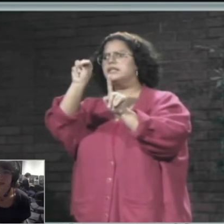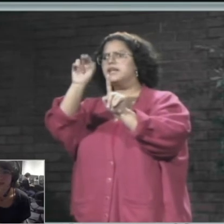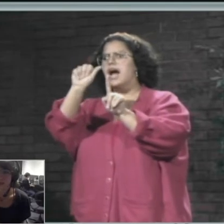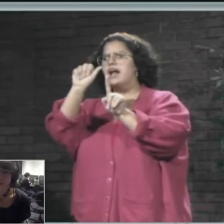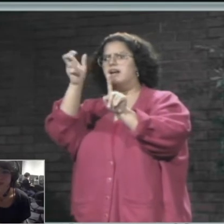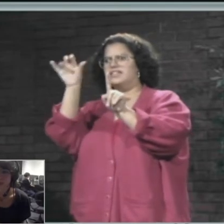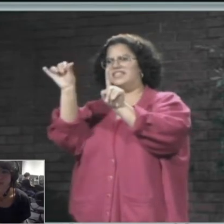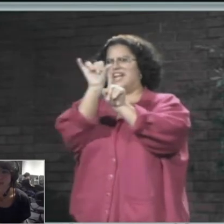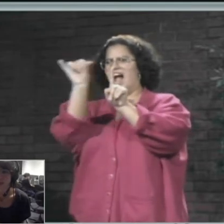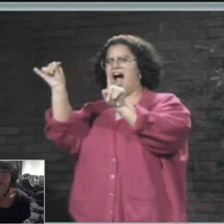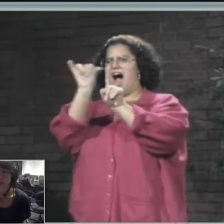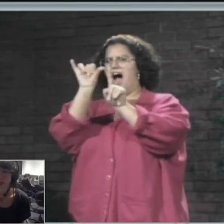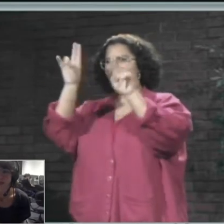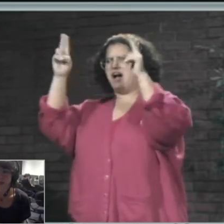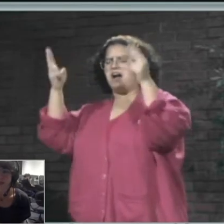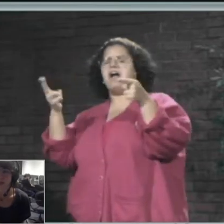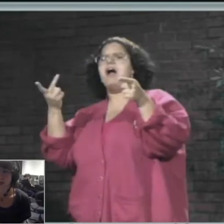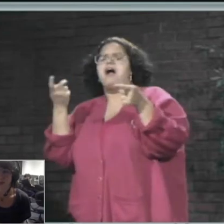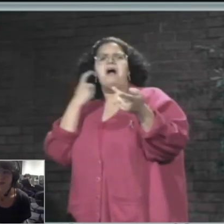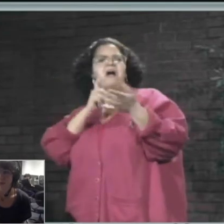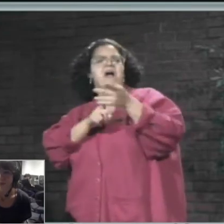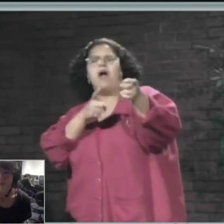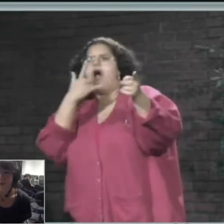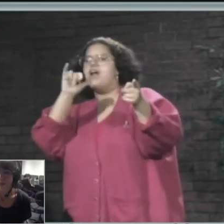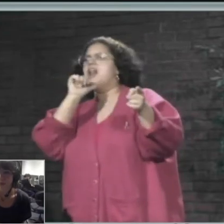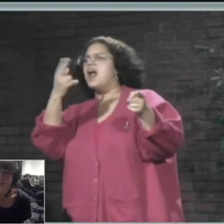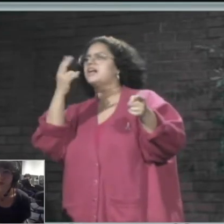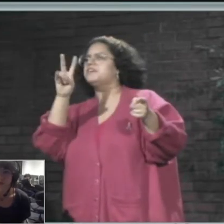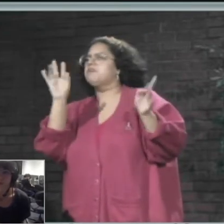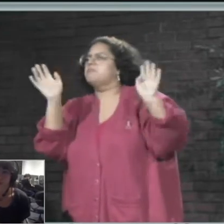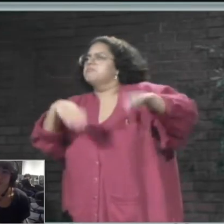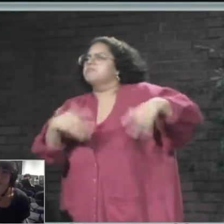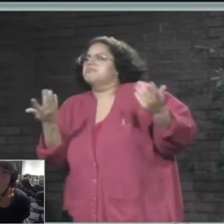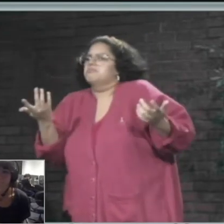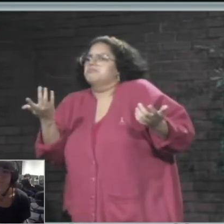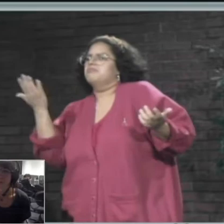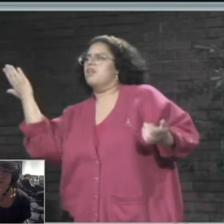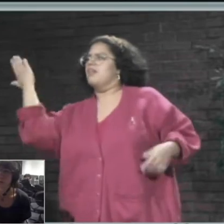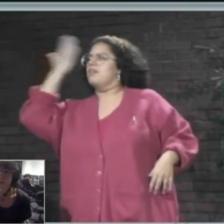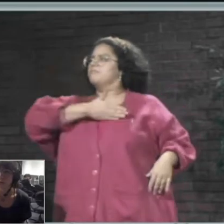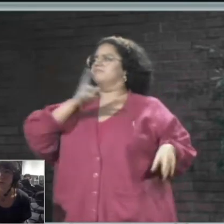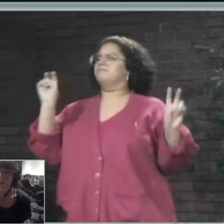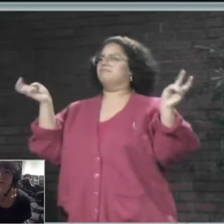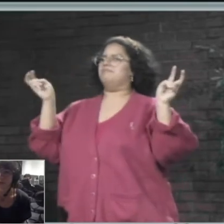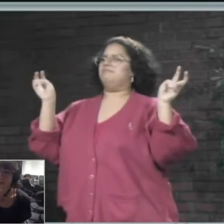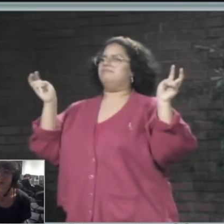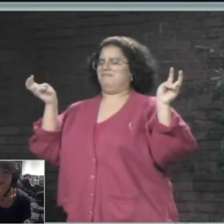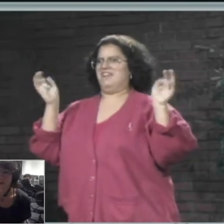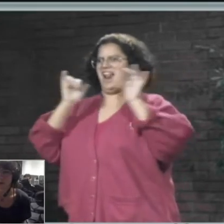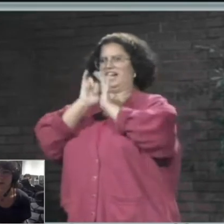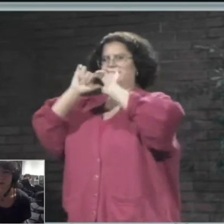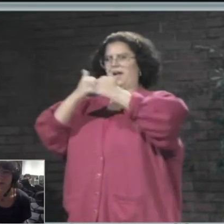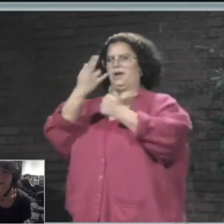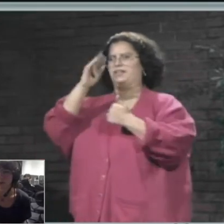a strand of DNA. It can disguise itself as part of you. So when your white blood cells identify